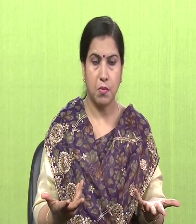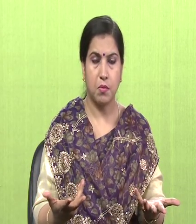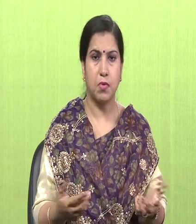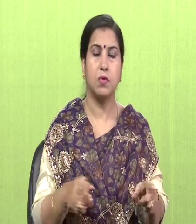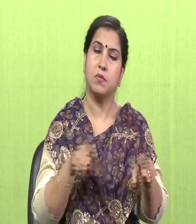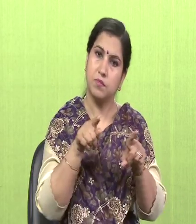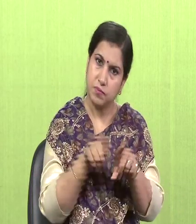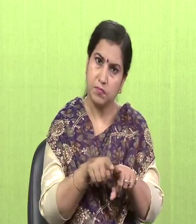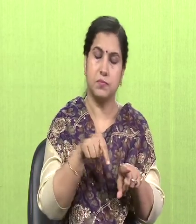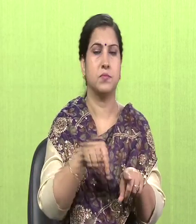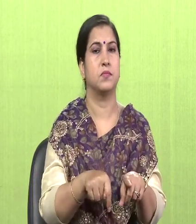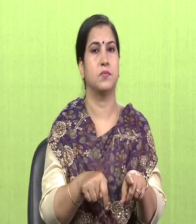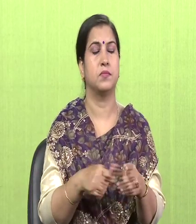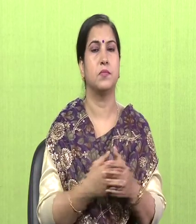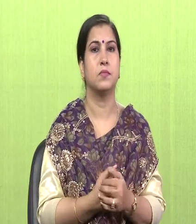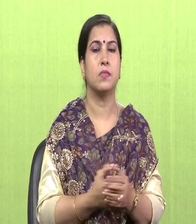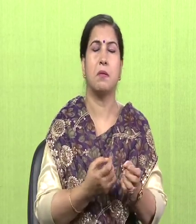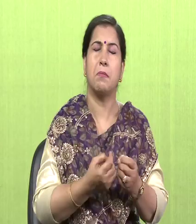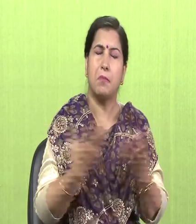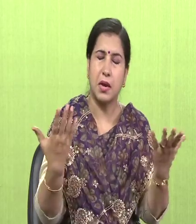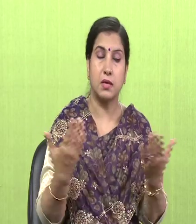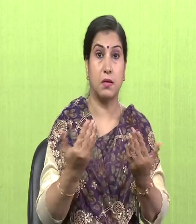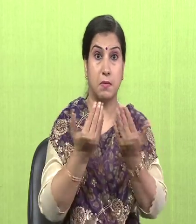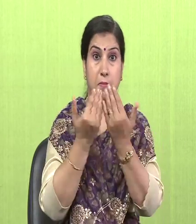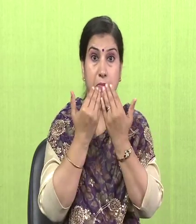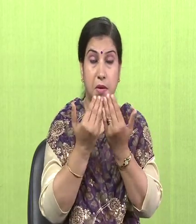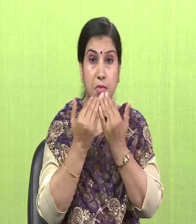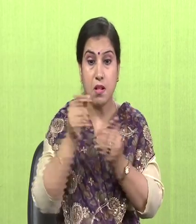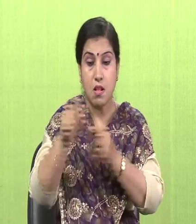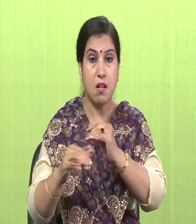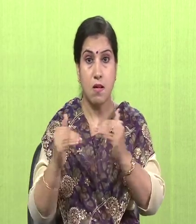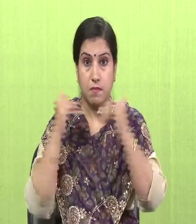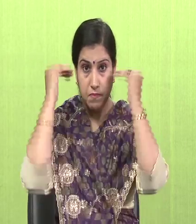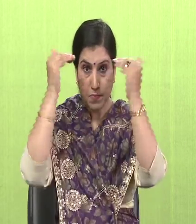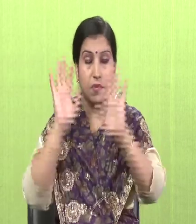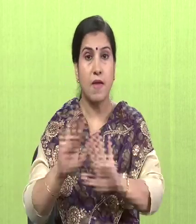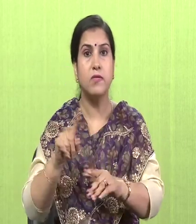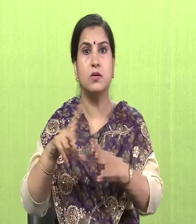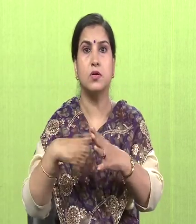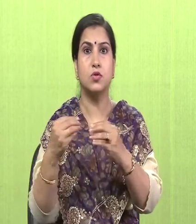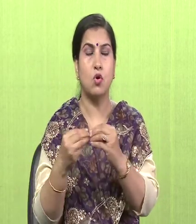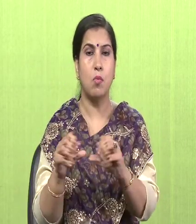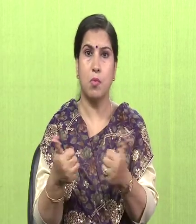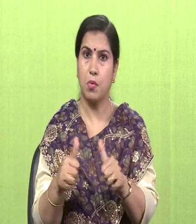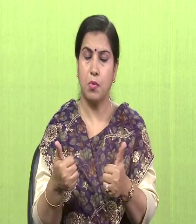In fact, many educated people are also not able to find